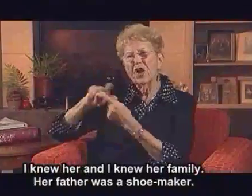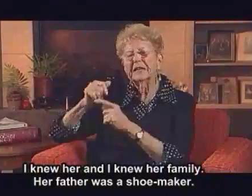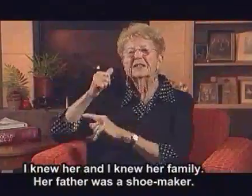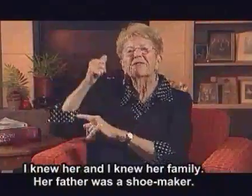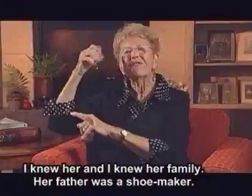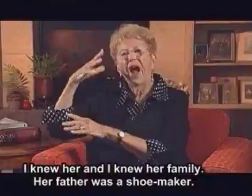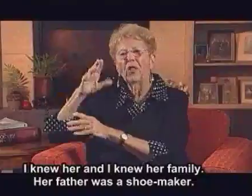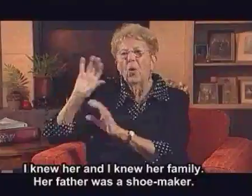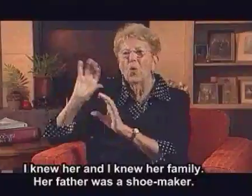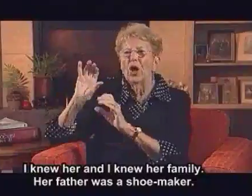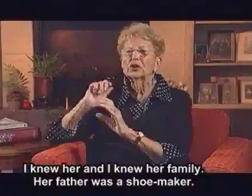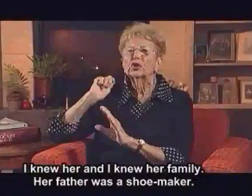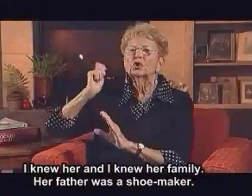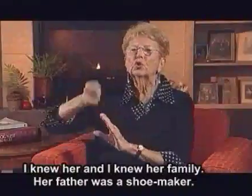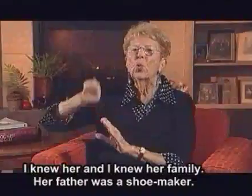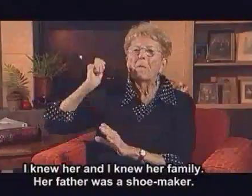I knew her and I knew her family.